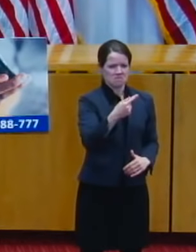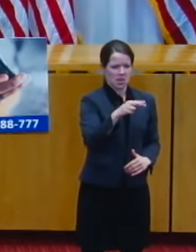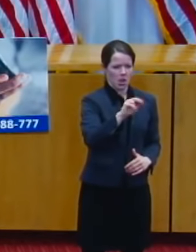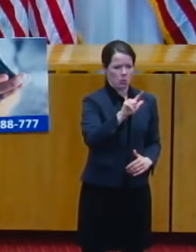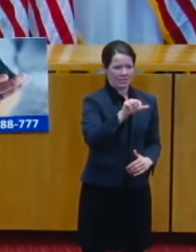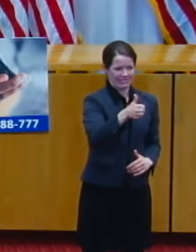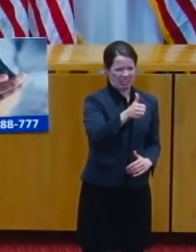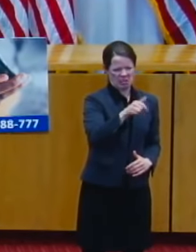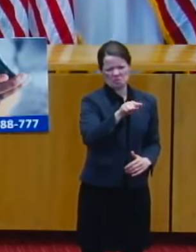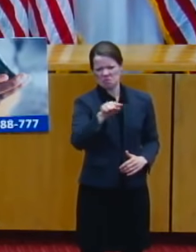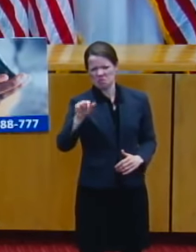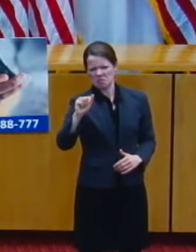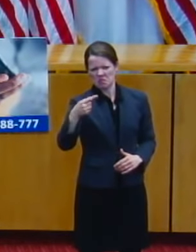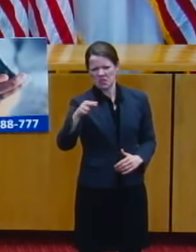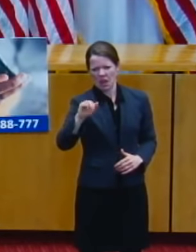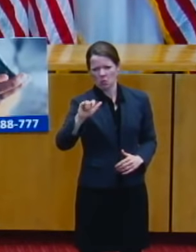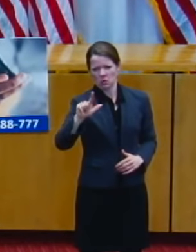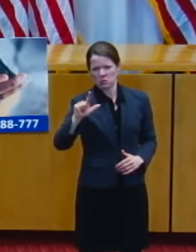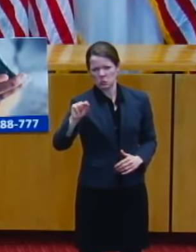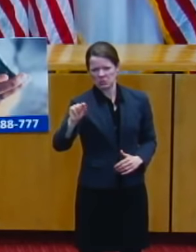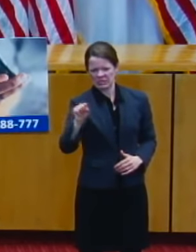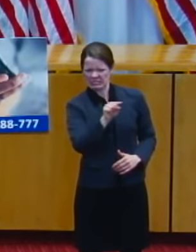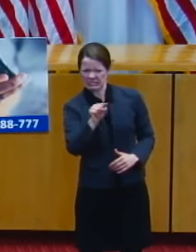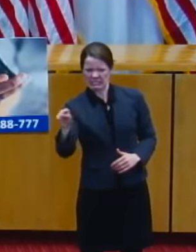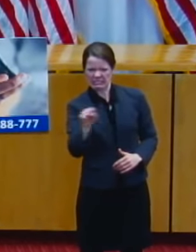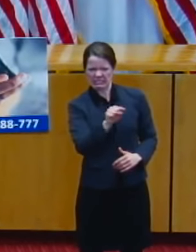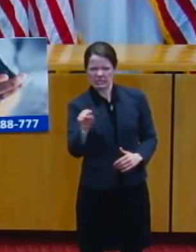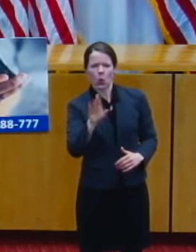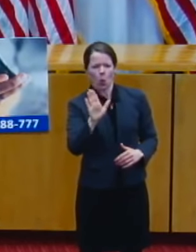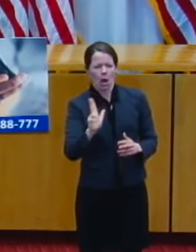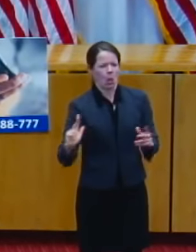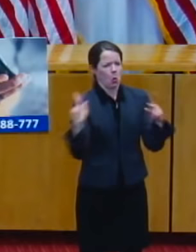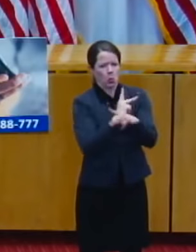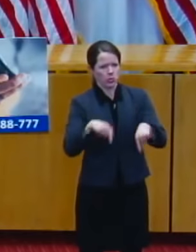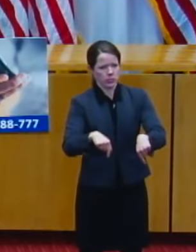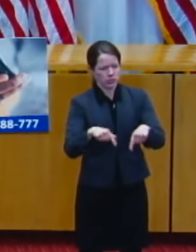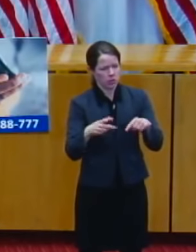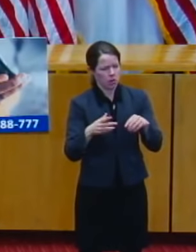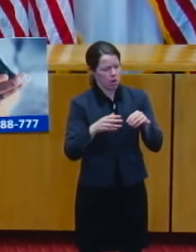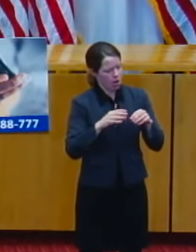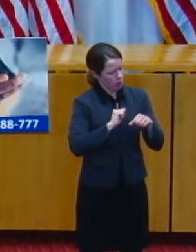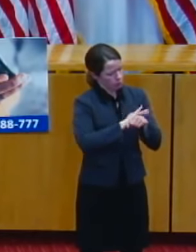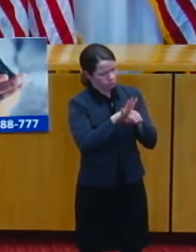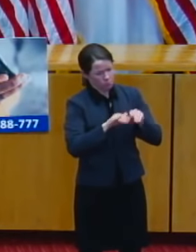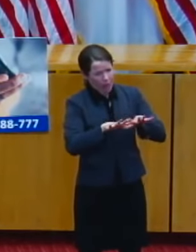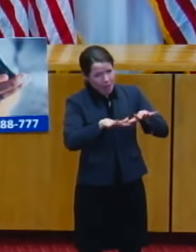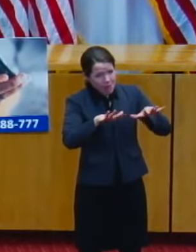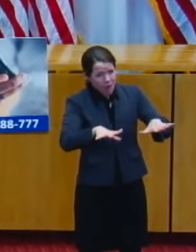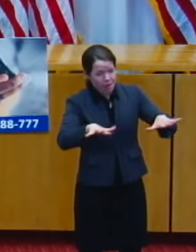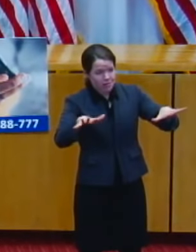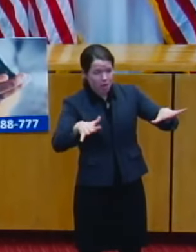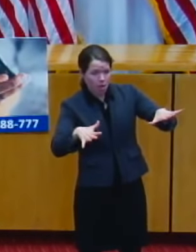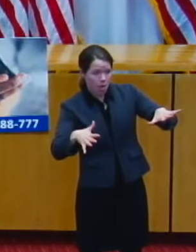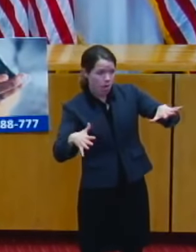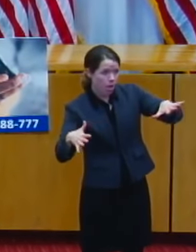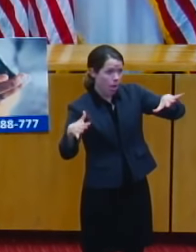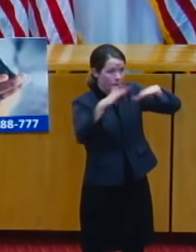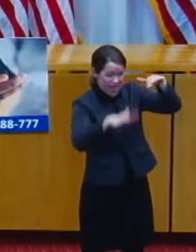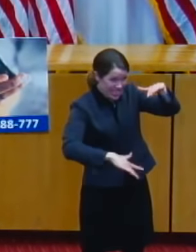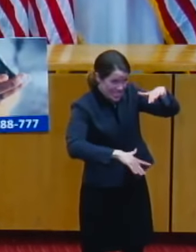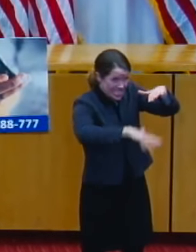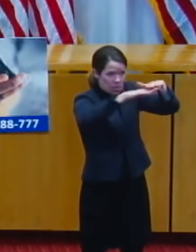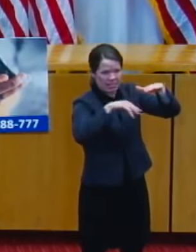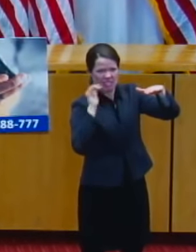step-down medical field facility beds up across the Commonwealth, and almost 1,000 COVID-19 skilled